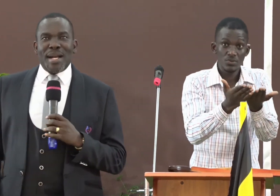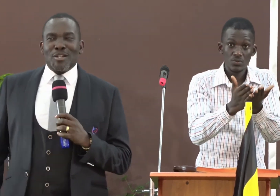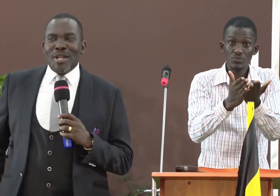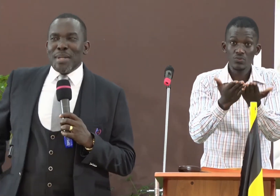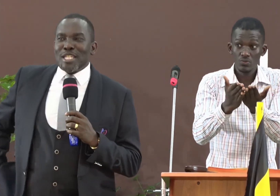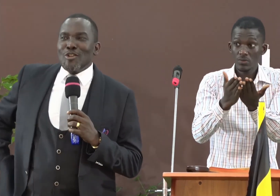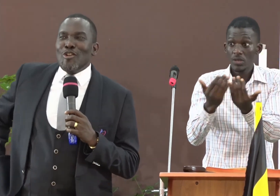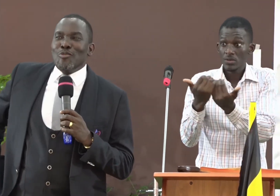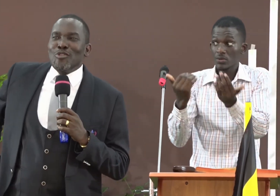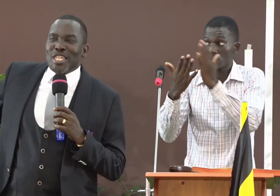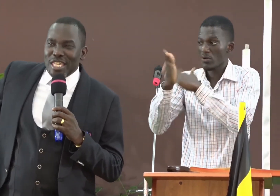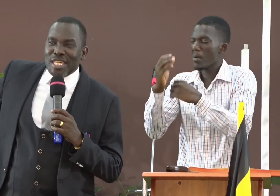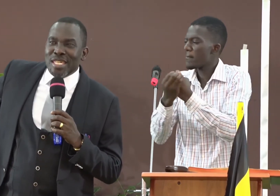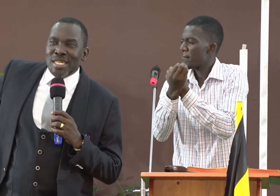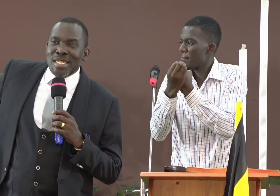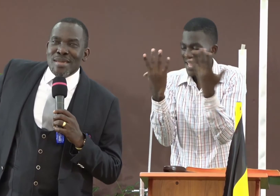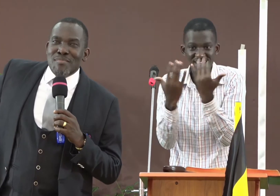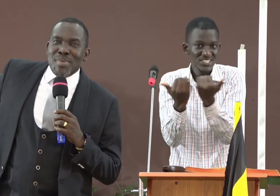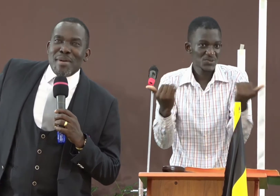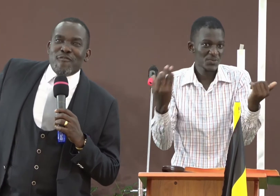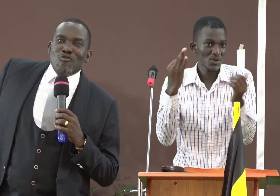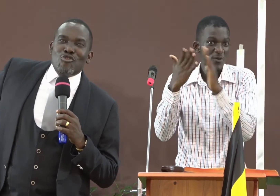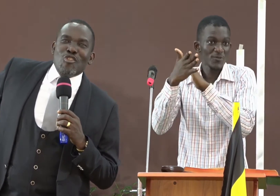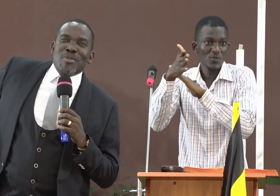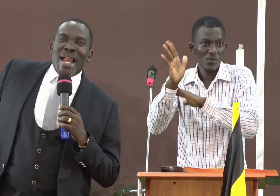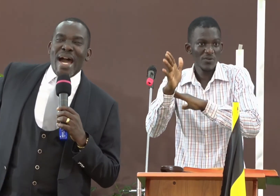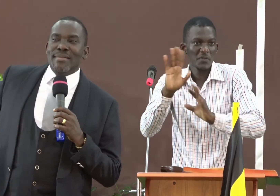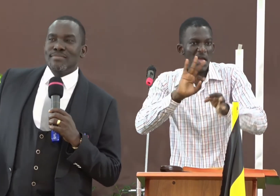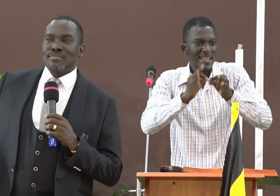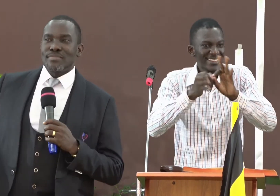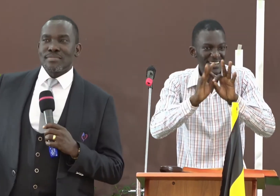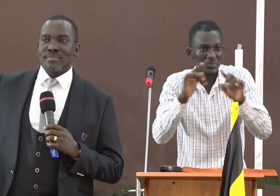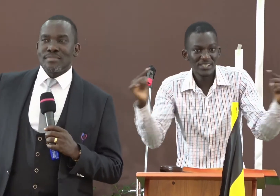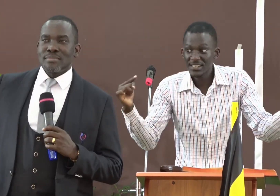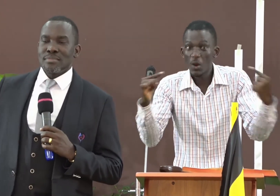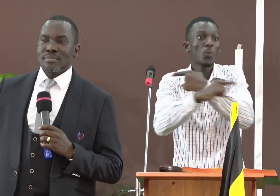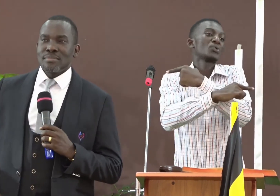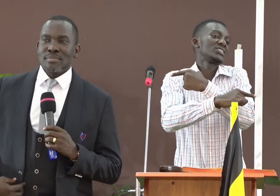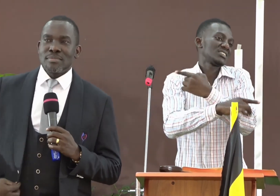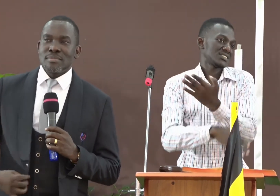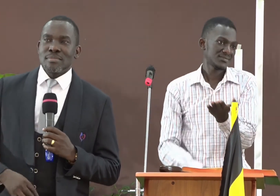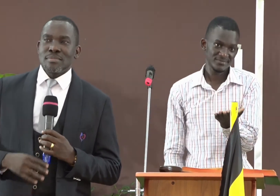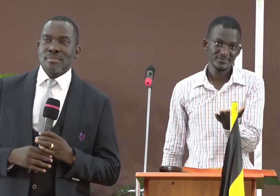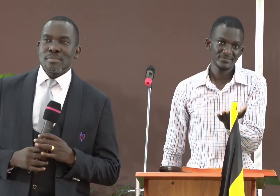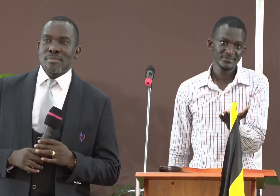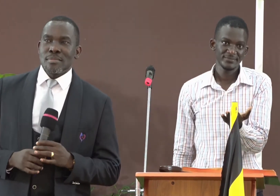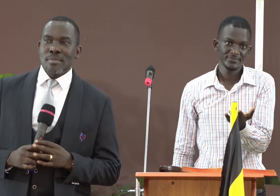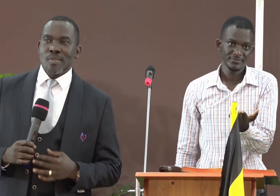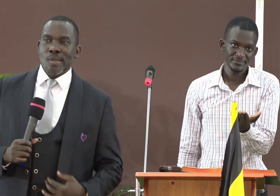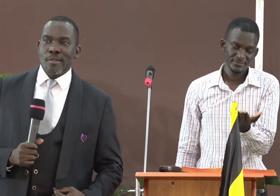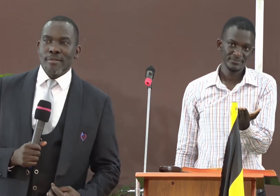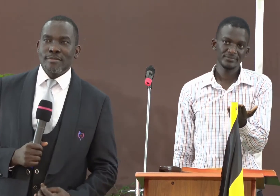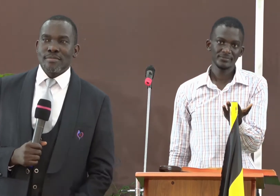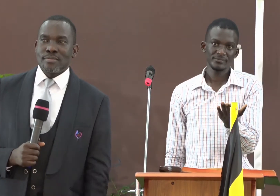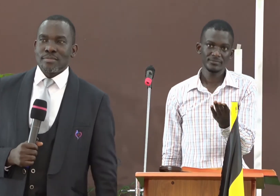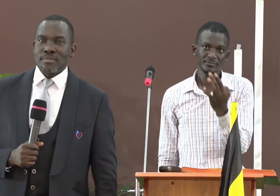abaana ba Katonda basinga obungi bye bavunudde obulala. This is the man that wrote so many